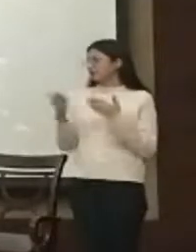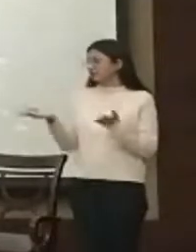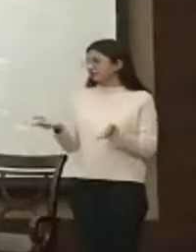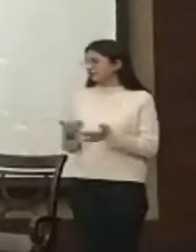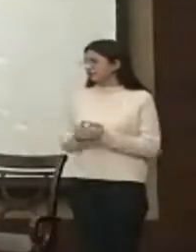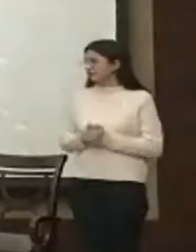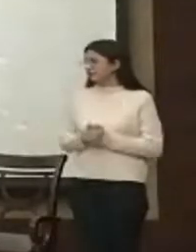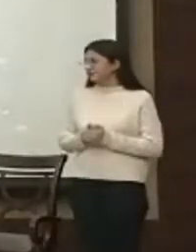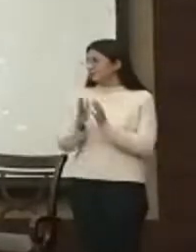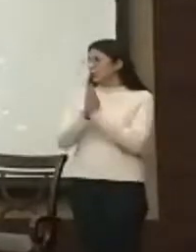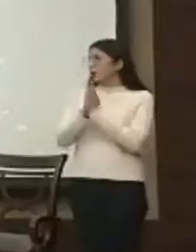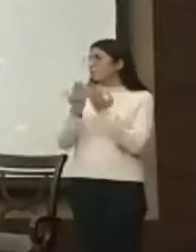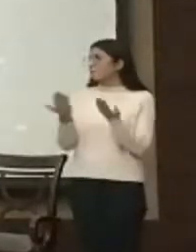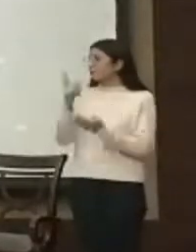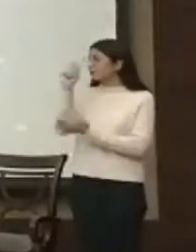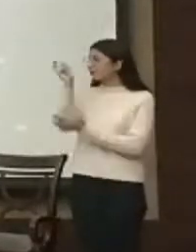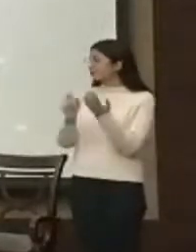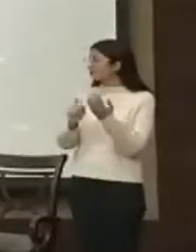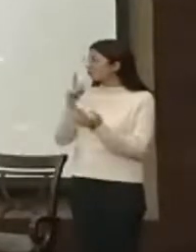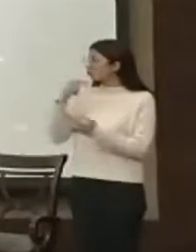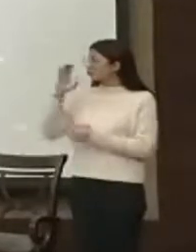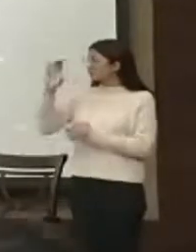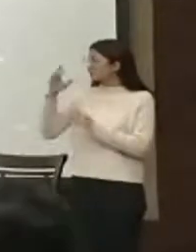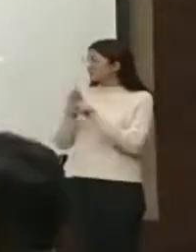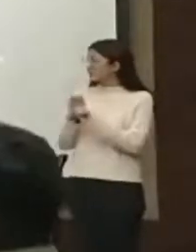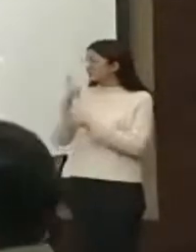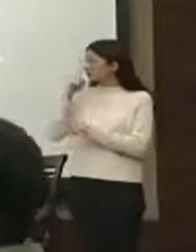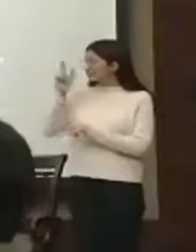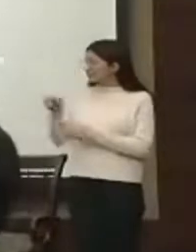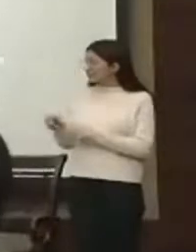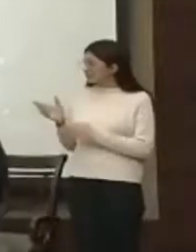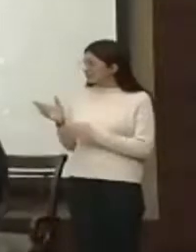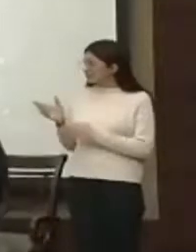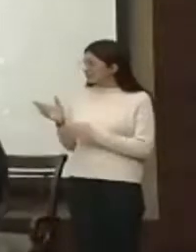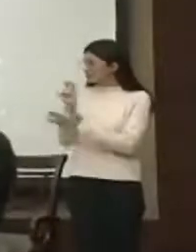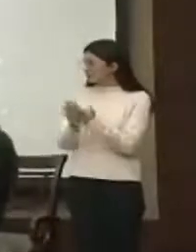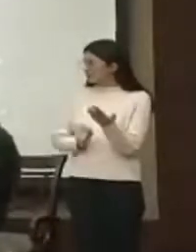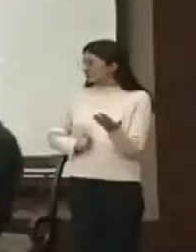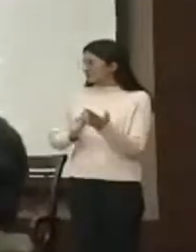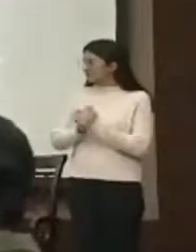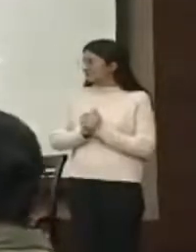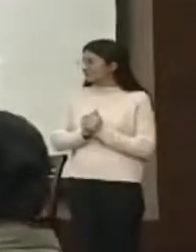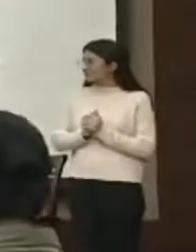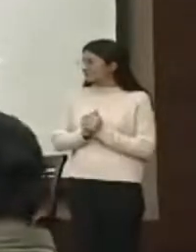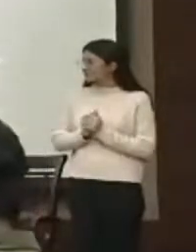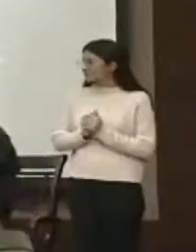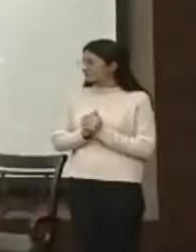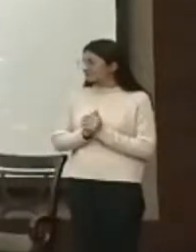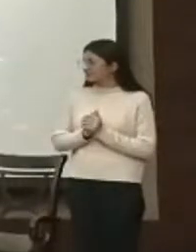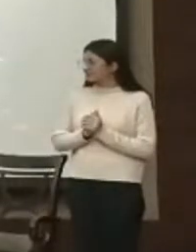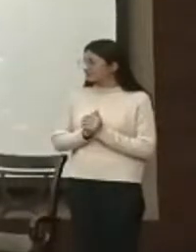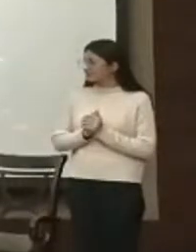The book has been authored by Ma'am C.K. Minaji. So, yeah. Right.